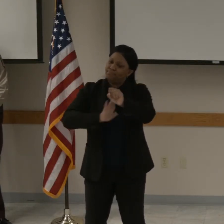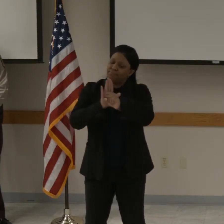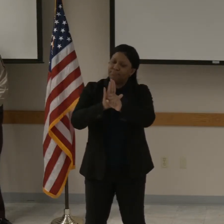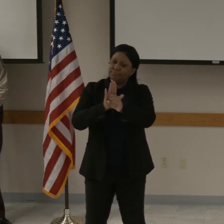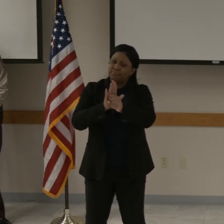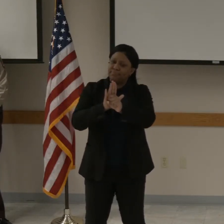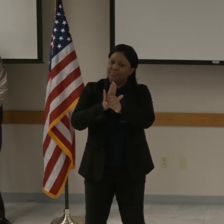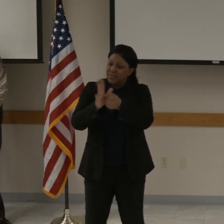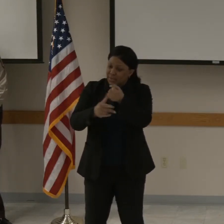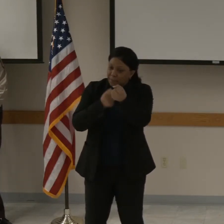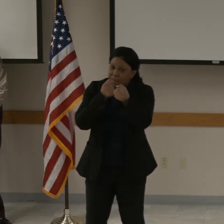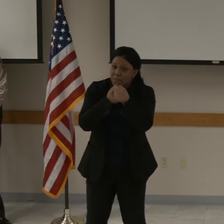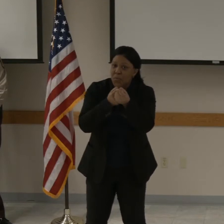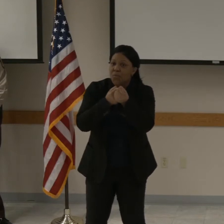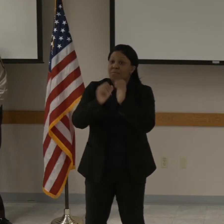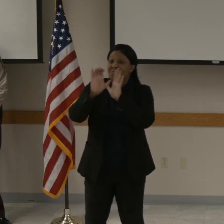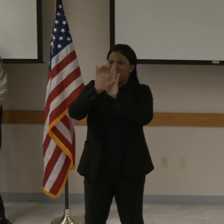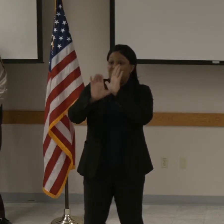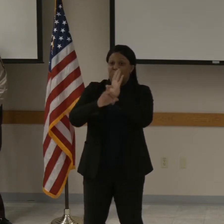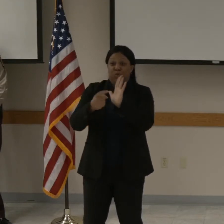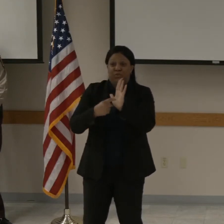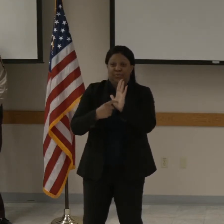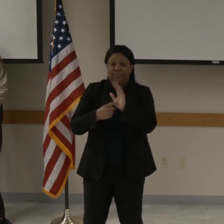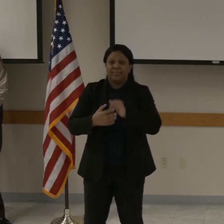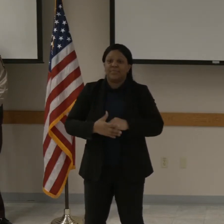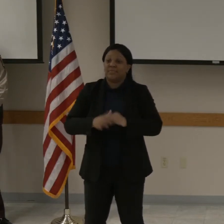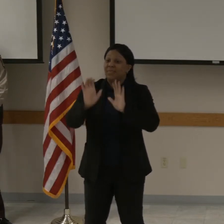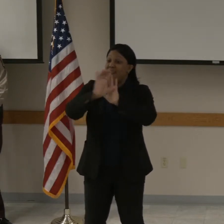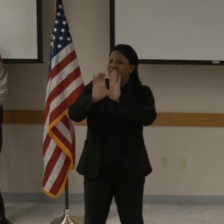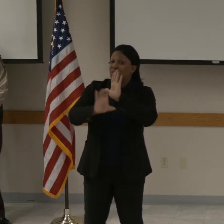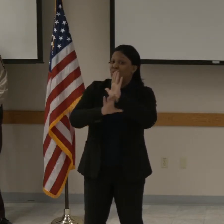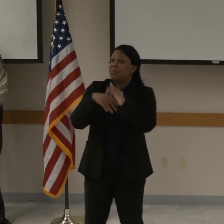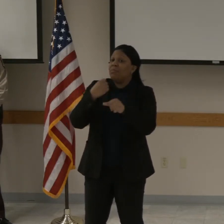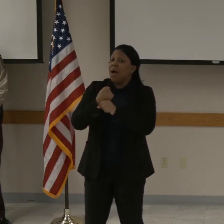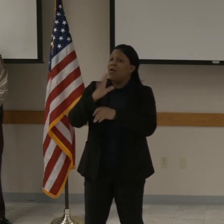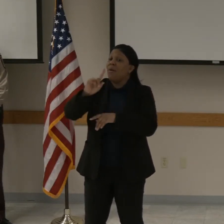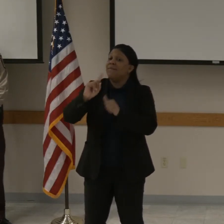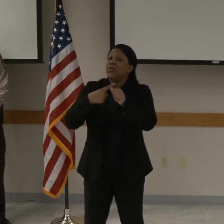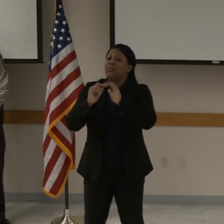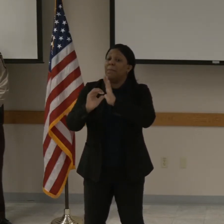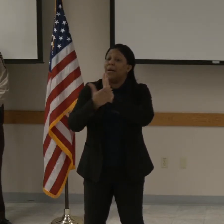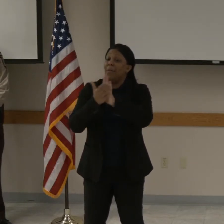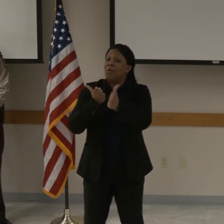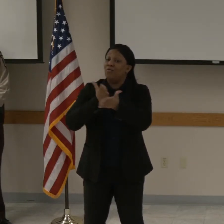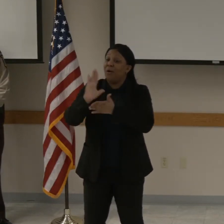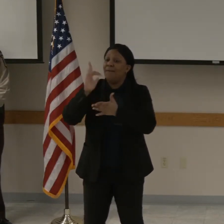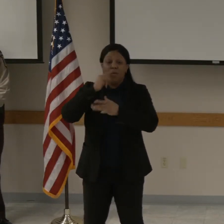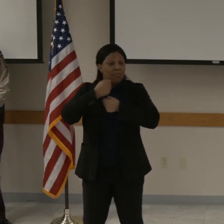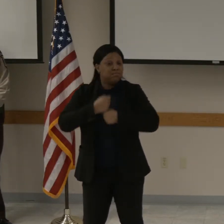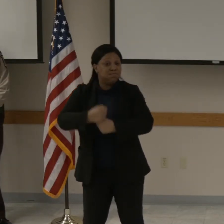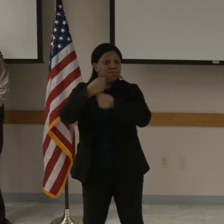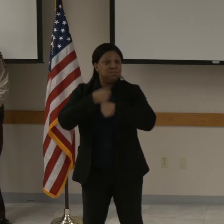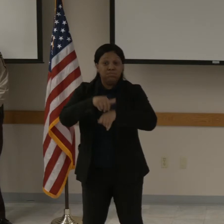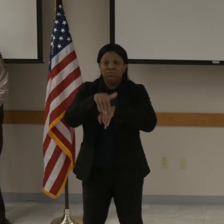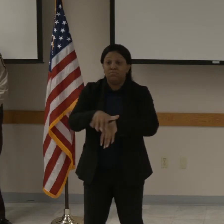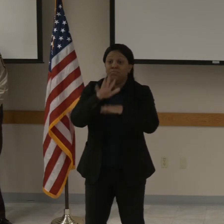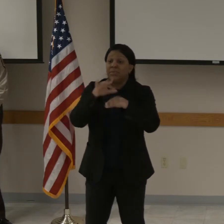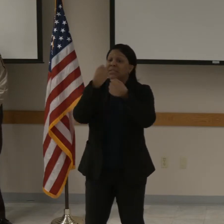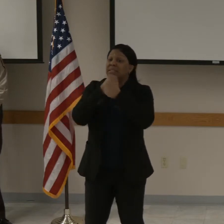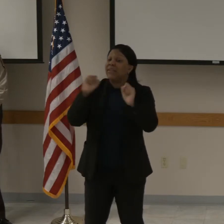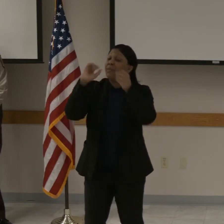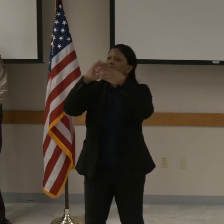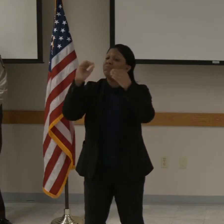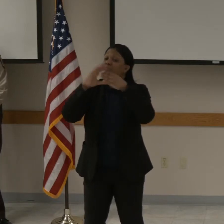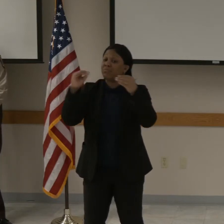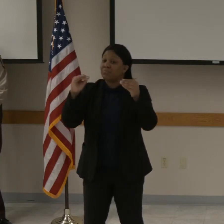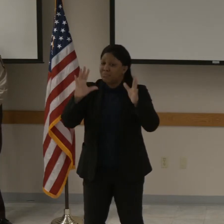means that First Amendment right to be heard and to freely assemble has to also be guaranteed. And so it's a balancing act as we do both of